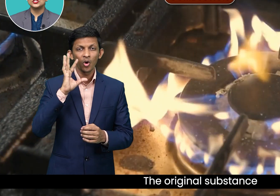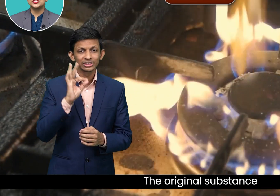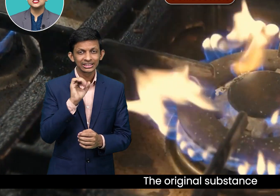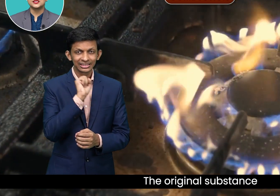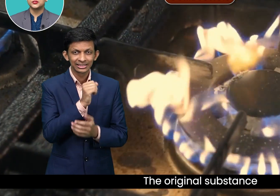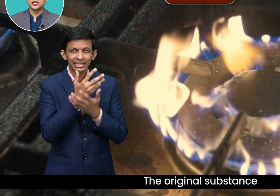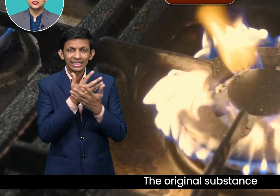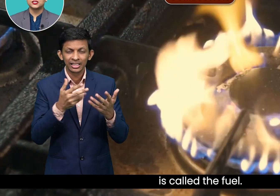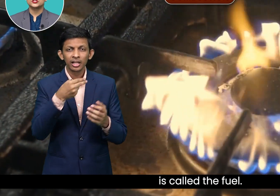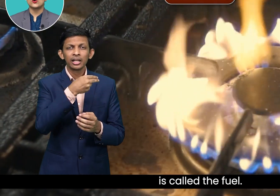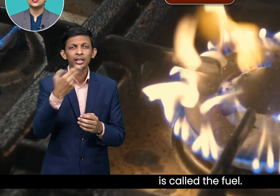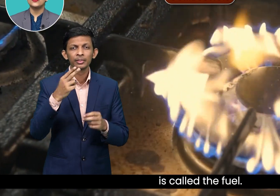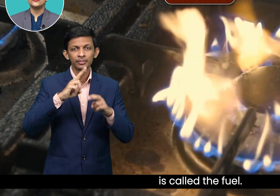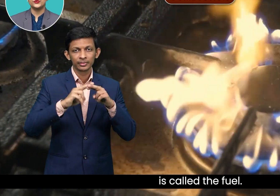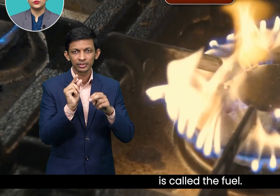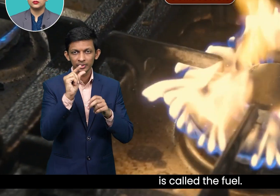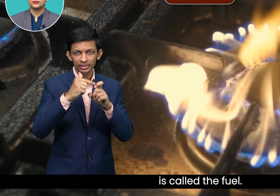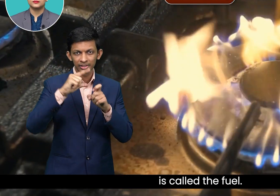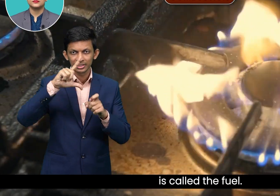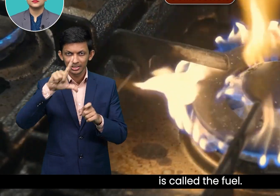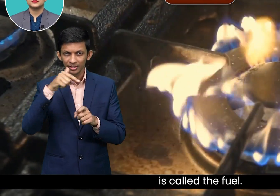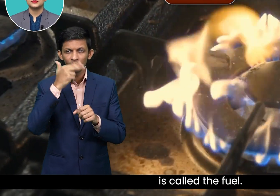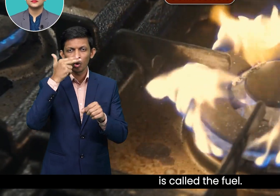The original substance is called the fuel.